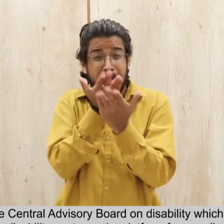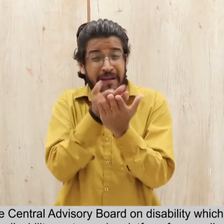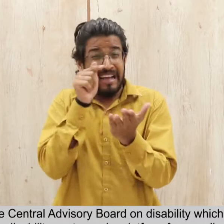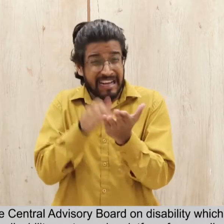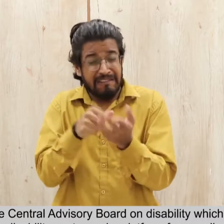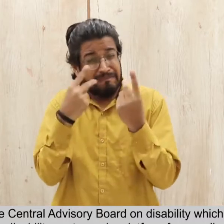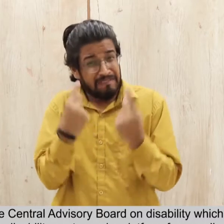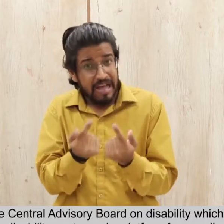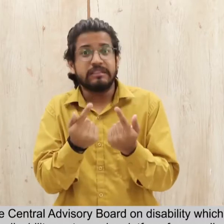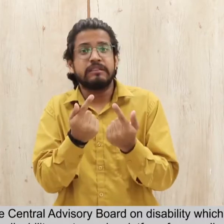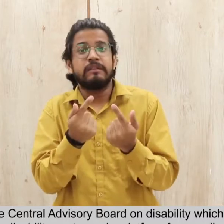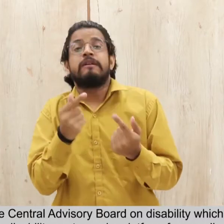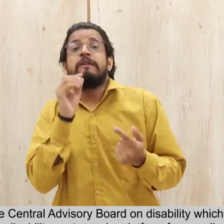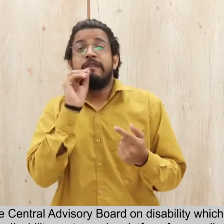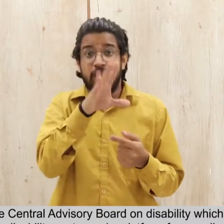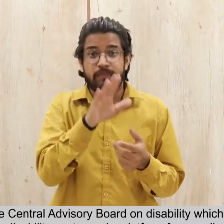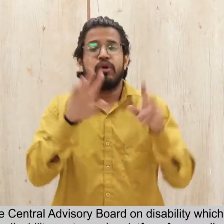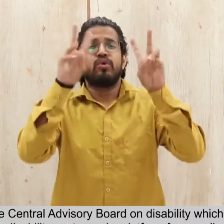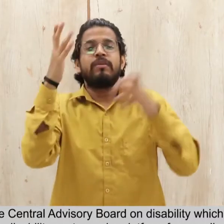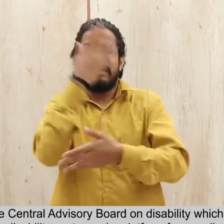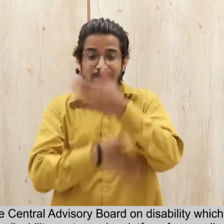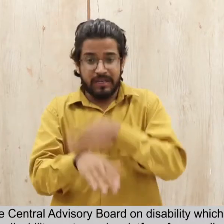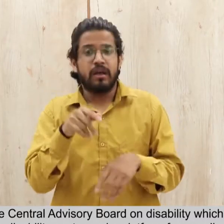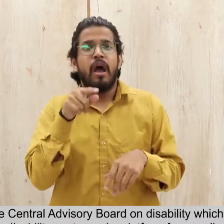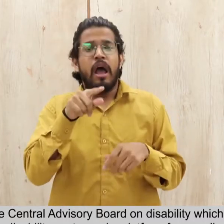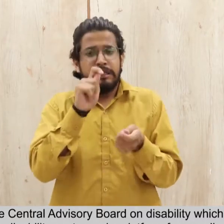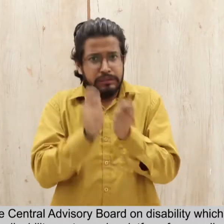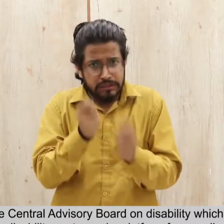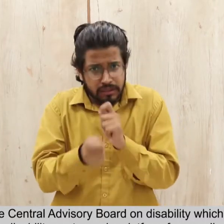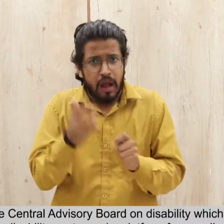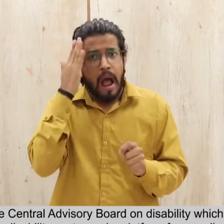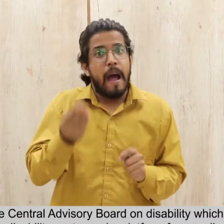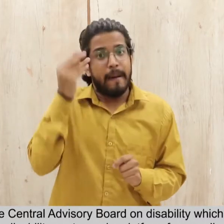which is the highest policy recommending body on disability sector,